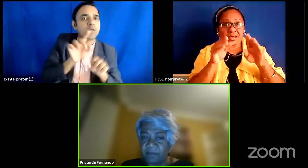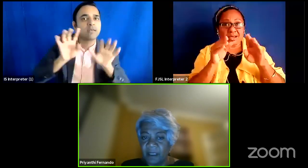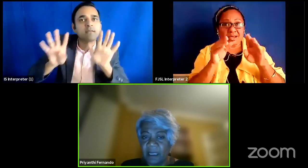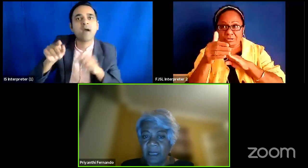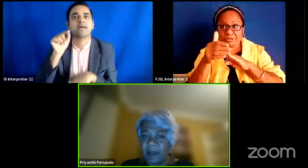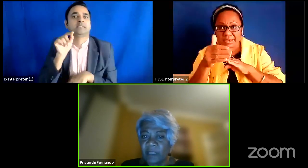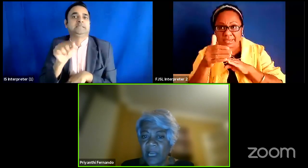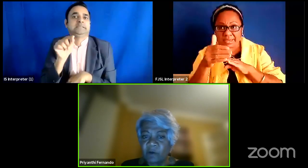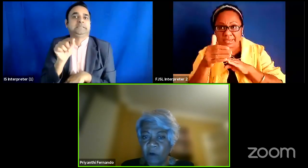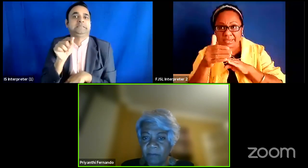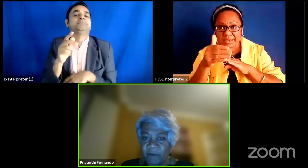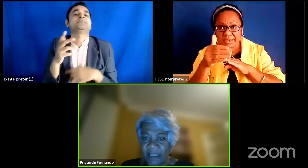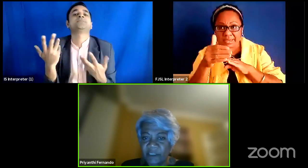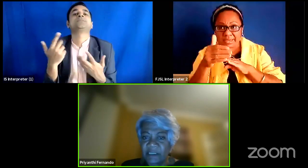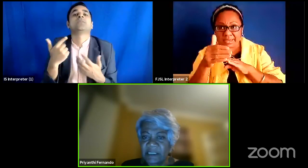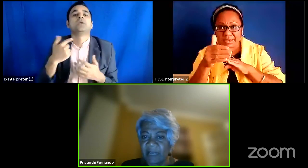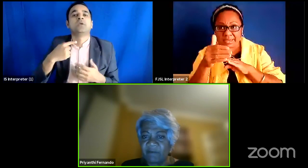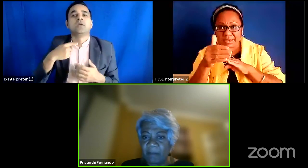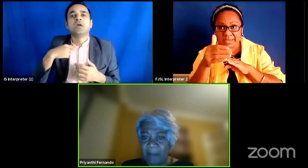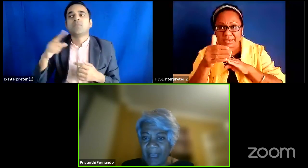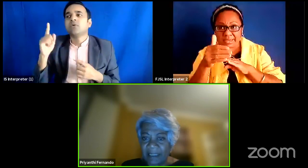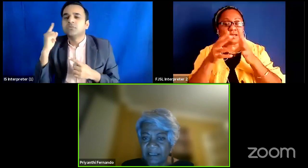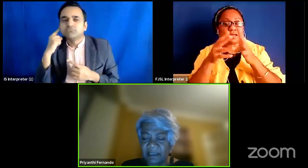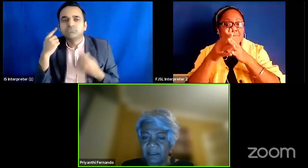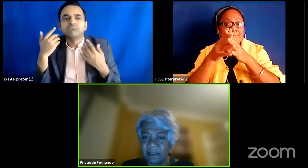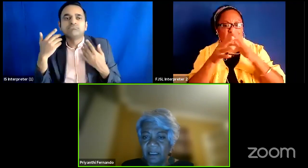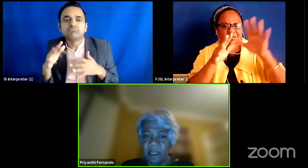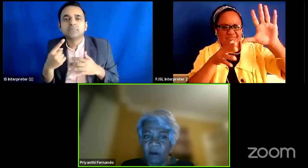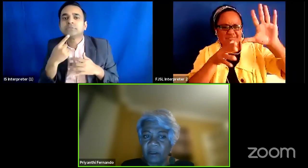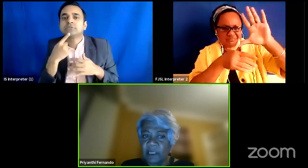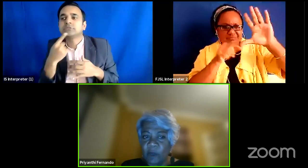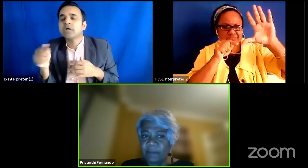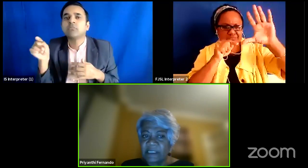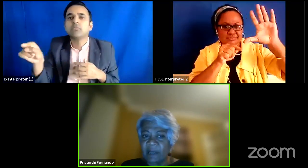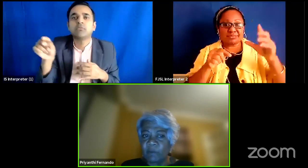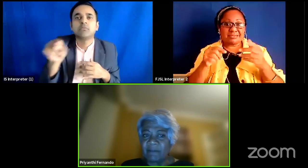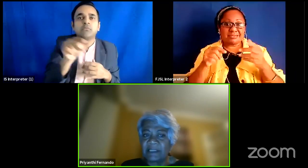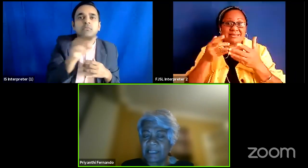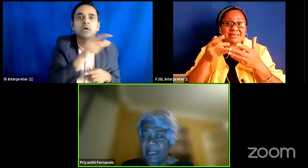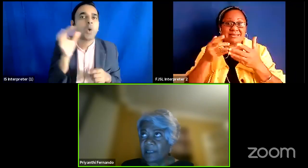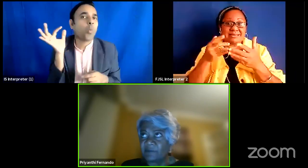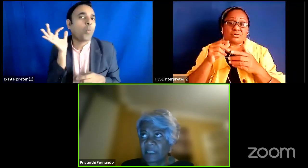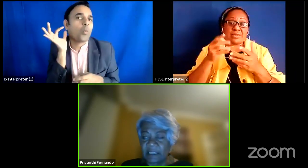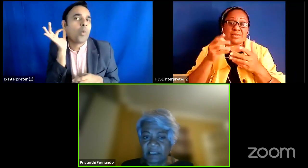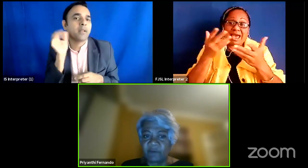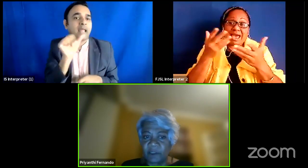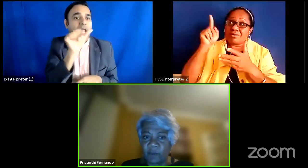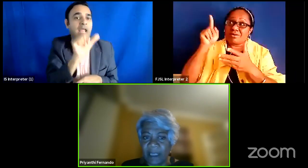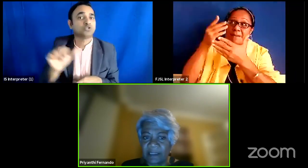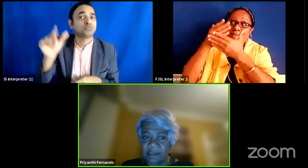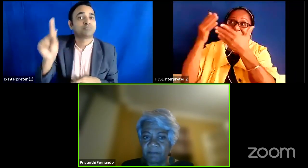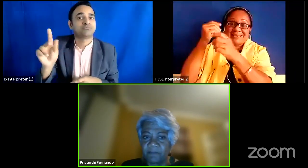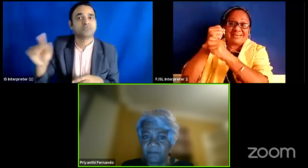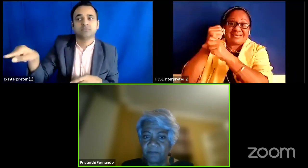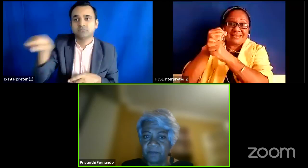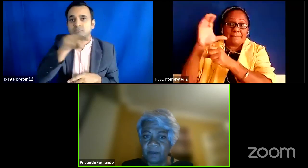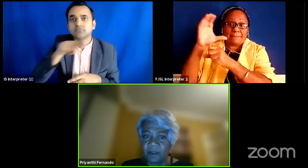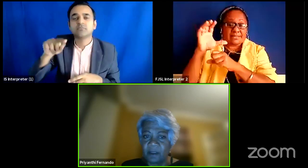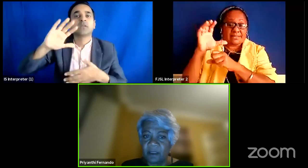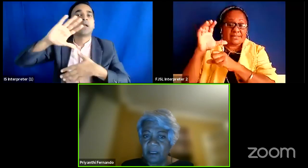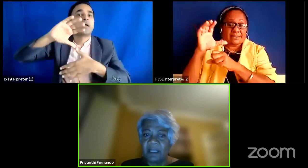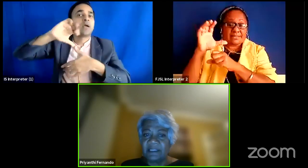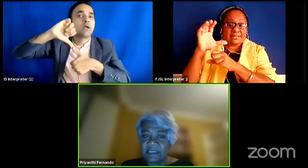America about how corporations have impacted on Global South women's lives in different ways.